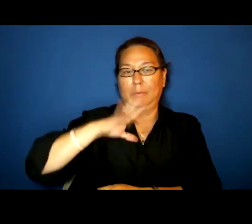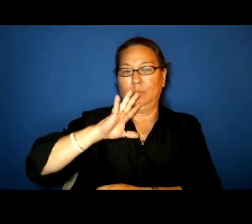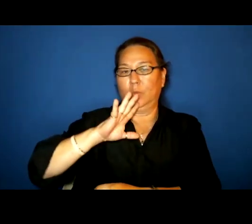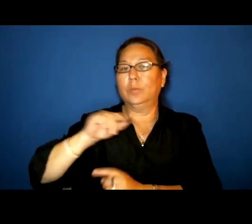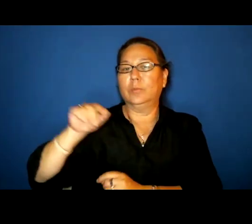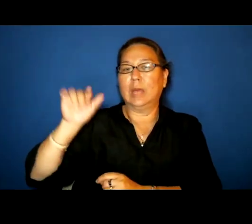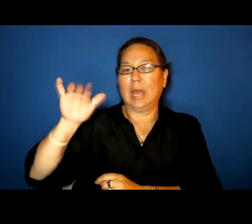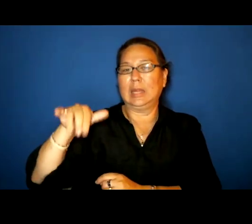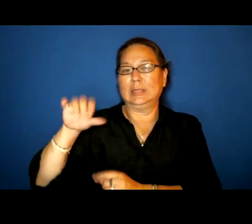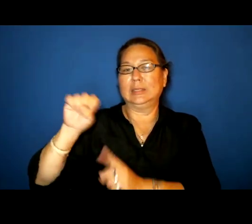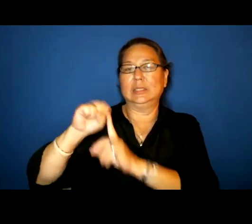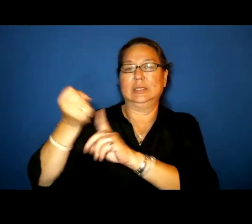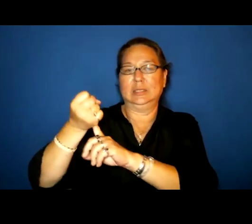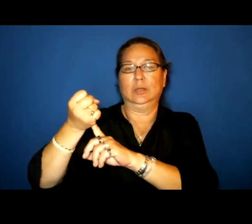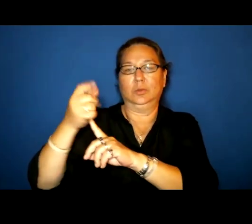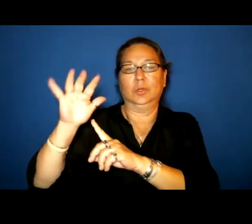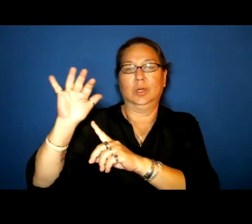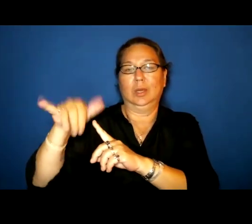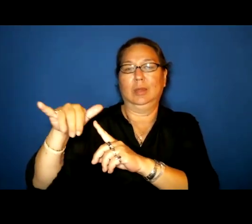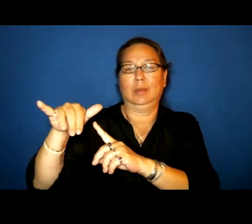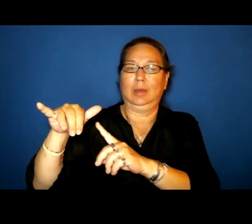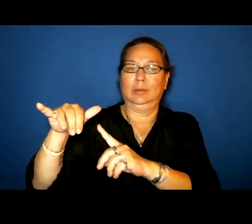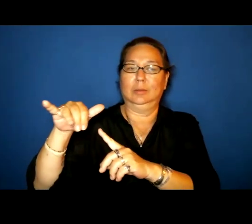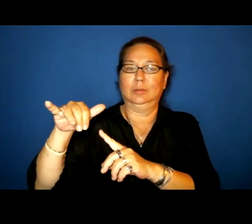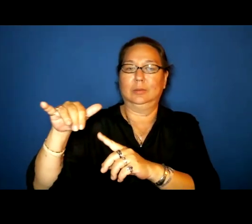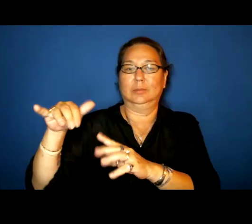Okay. Thank you.